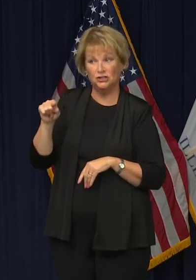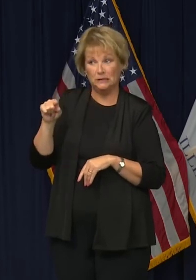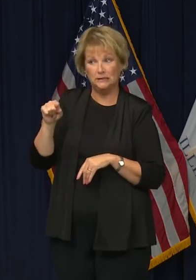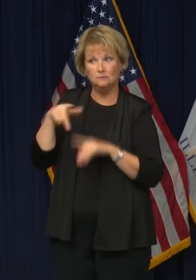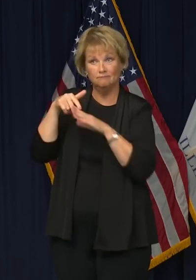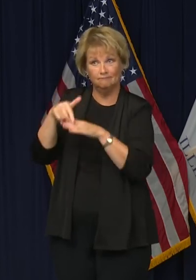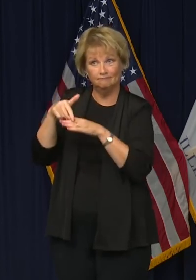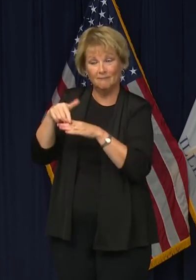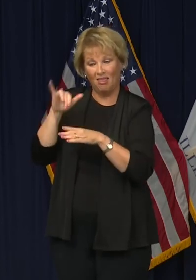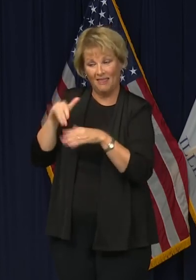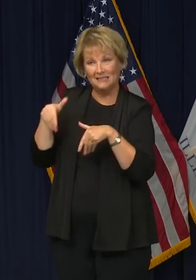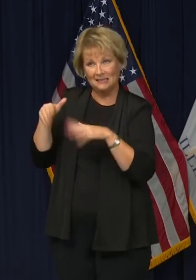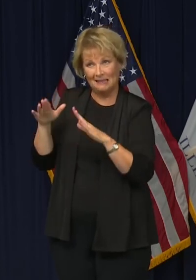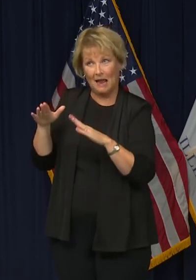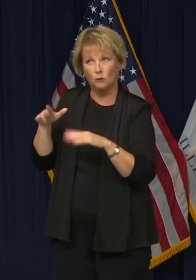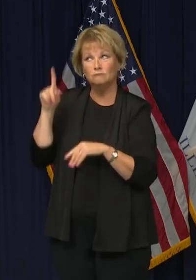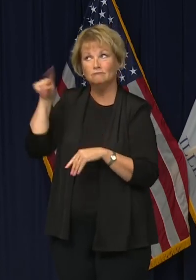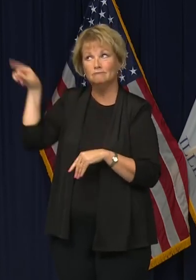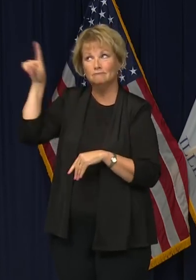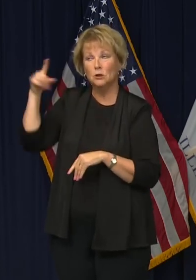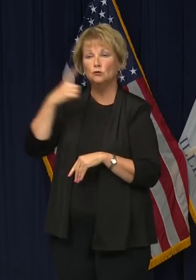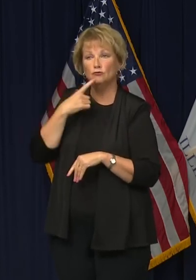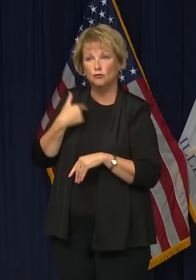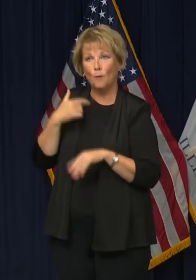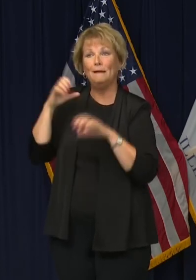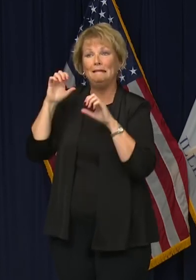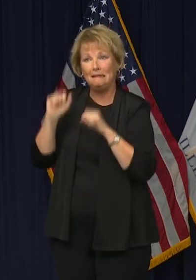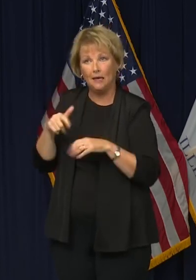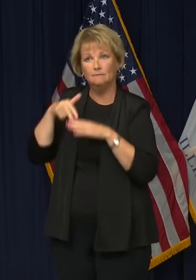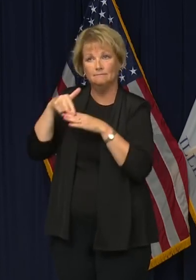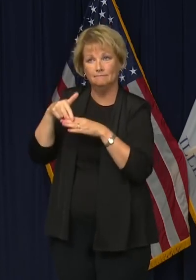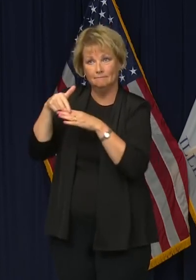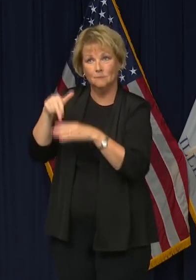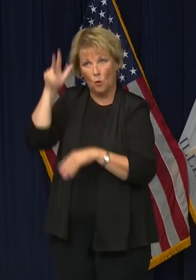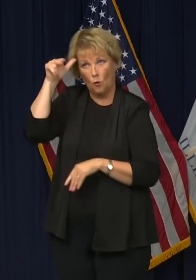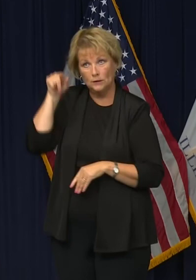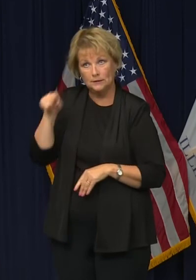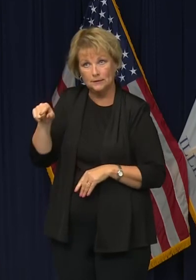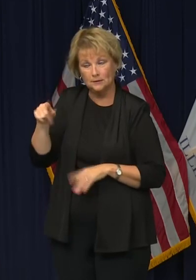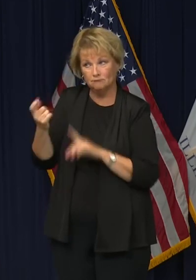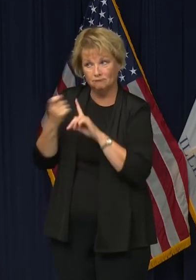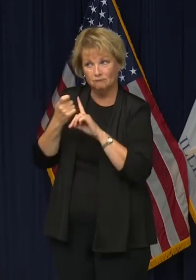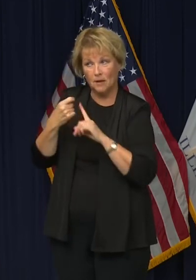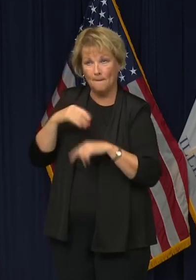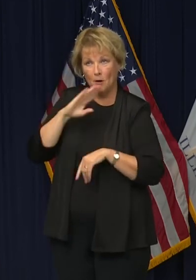allowed, that the doctors have said that people can play this fall, is